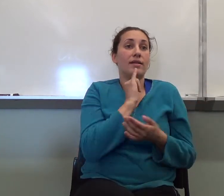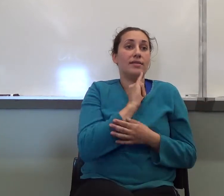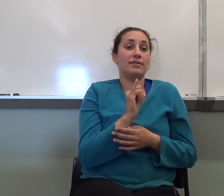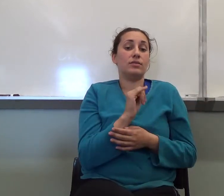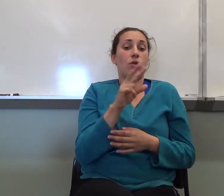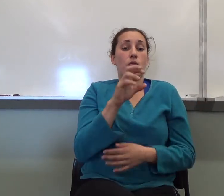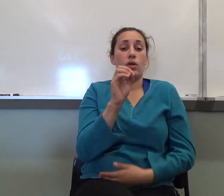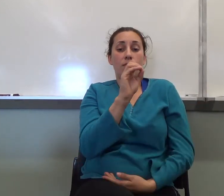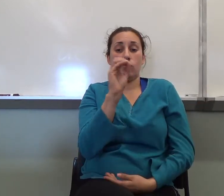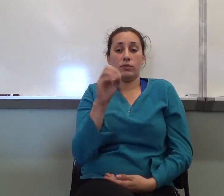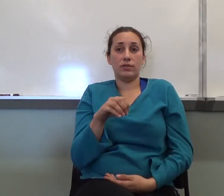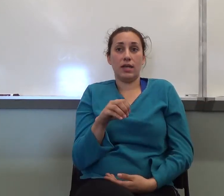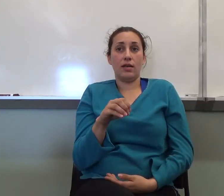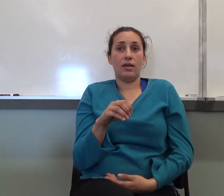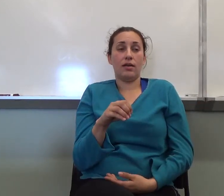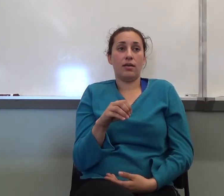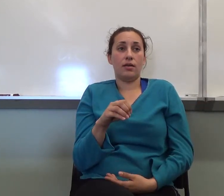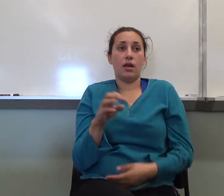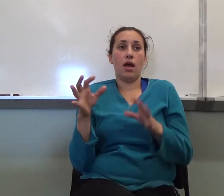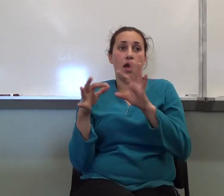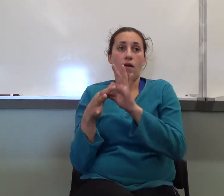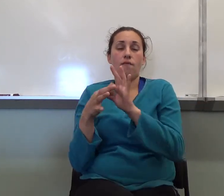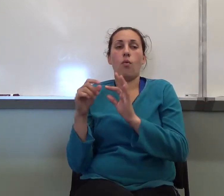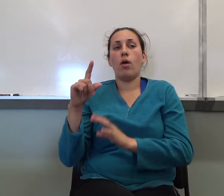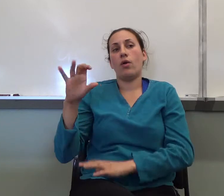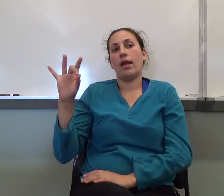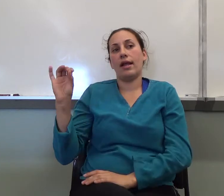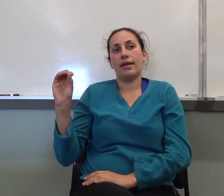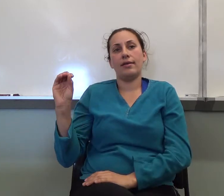30% of 180?